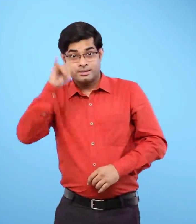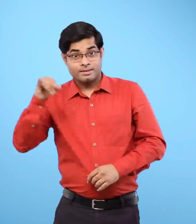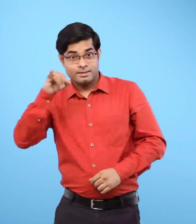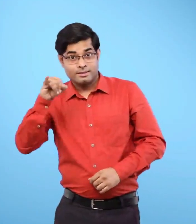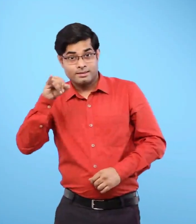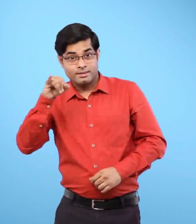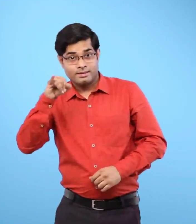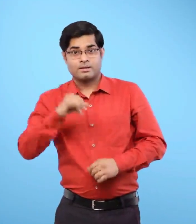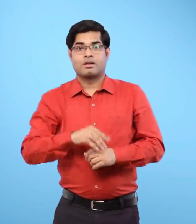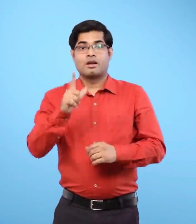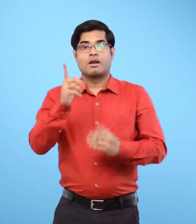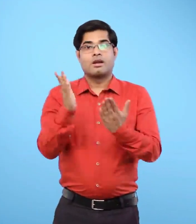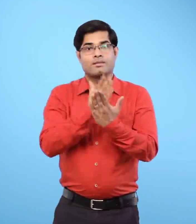6, Library.